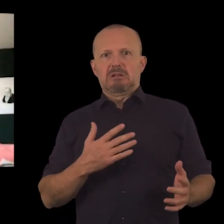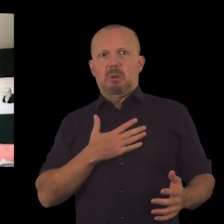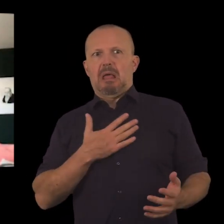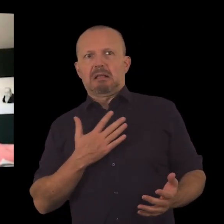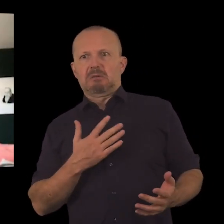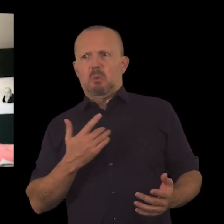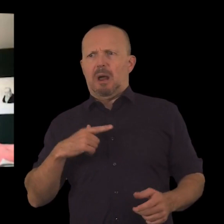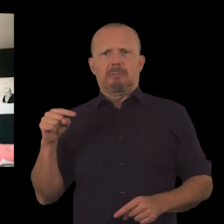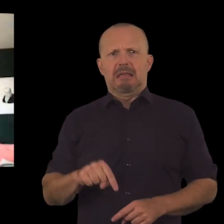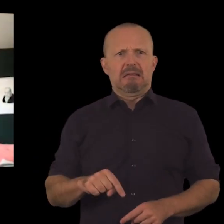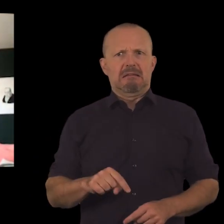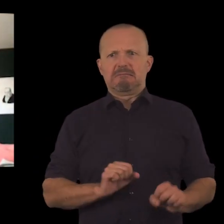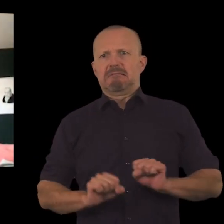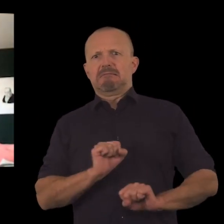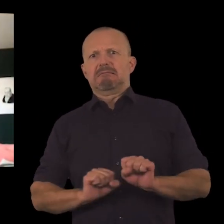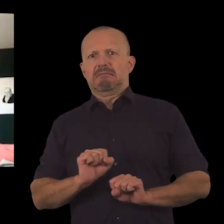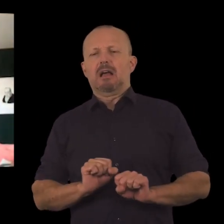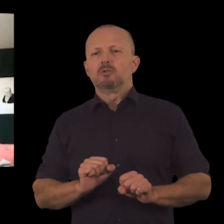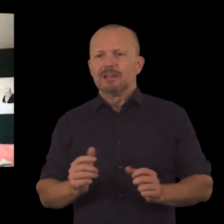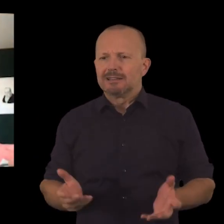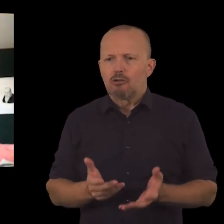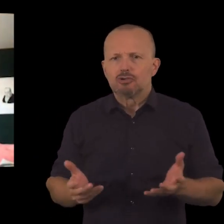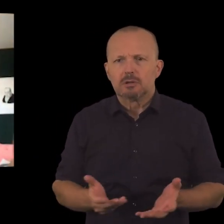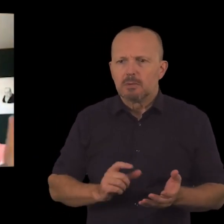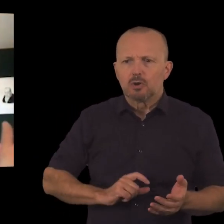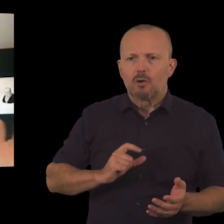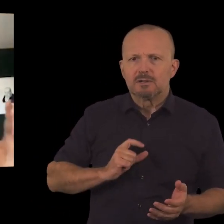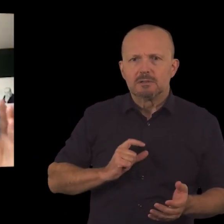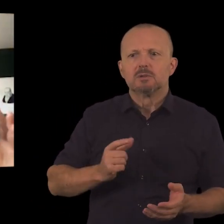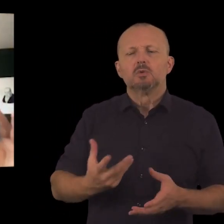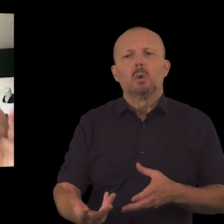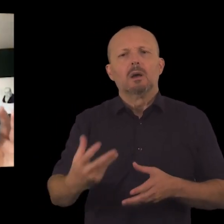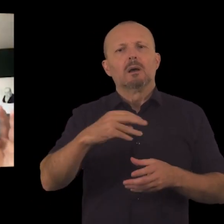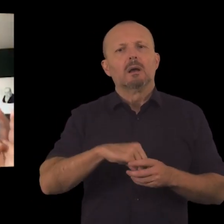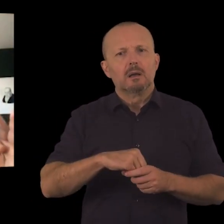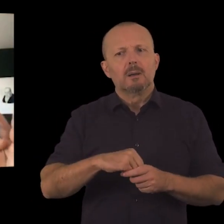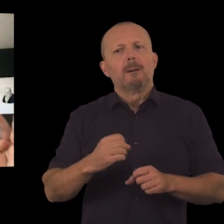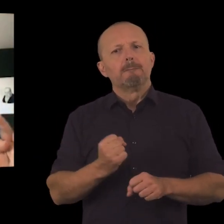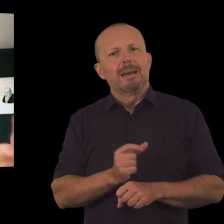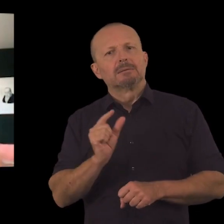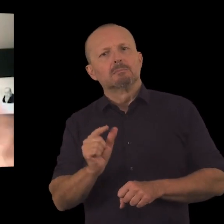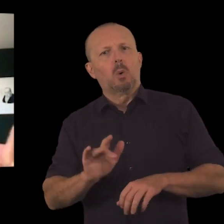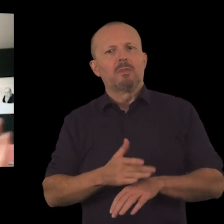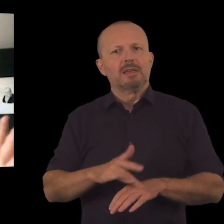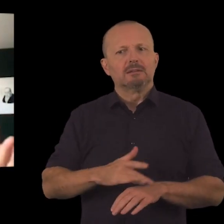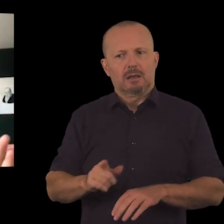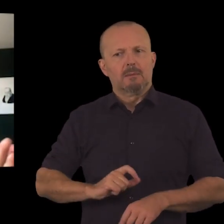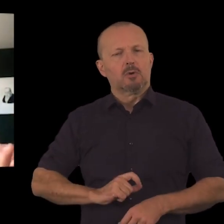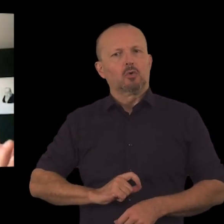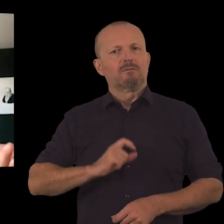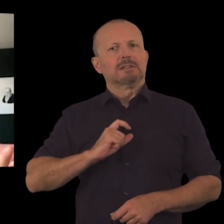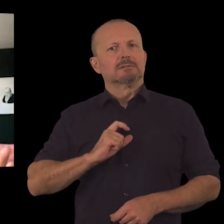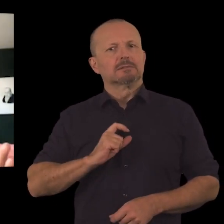I'm going to like it, and why am I here, to we just made a little scene, suddenly I've